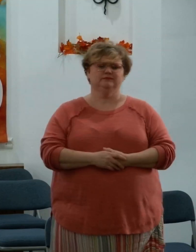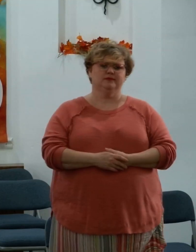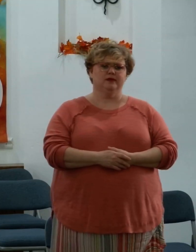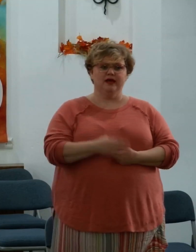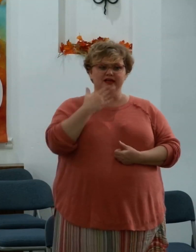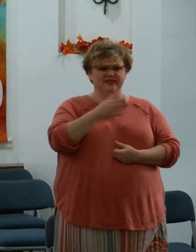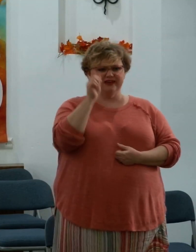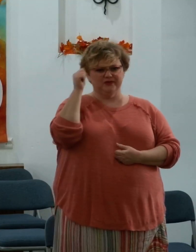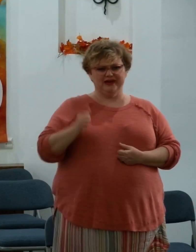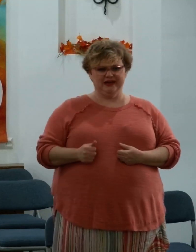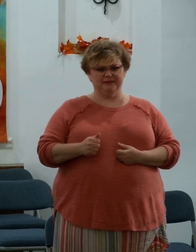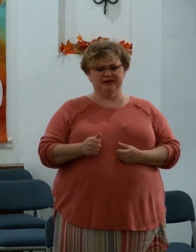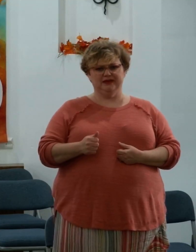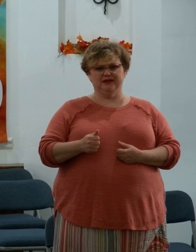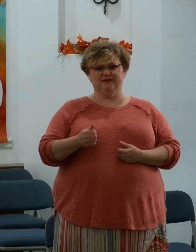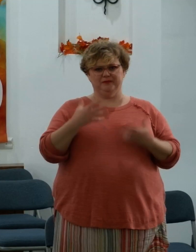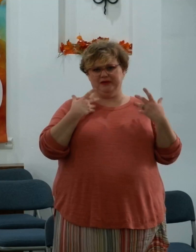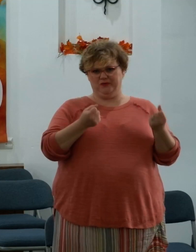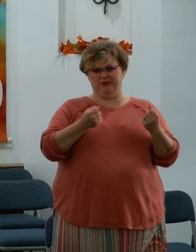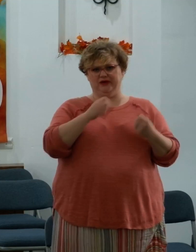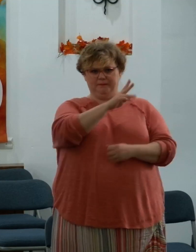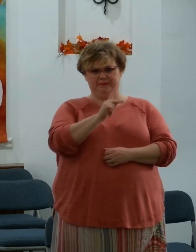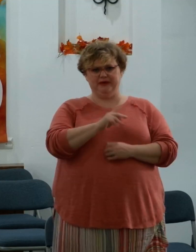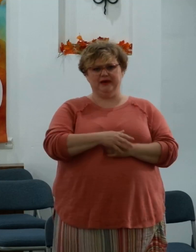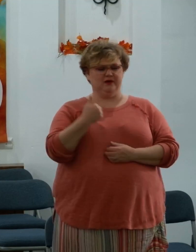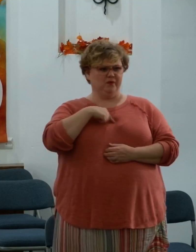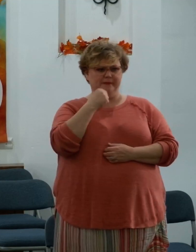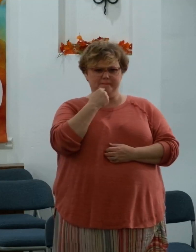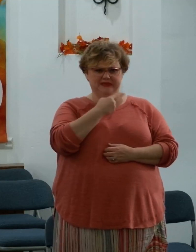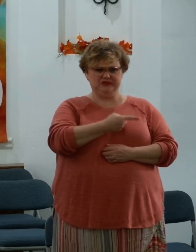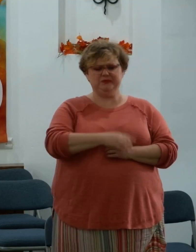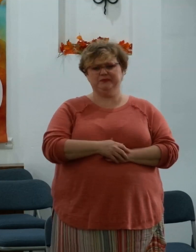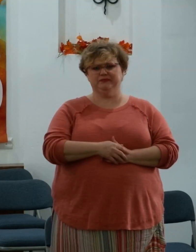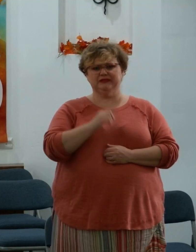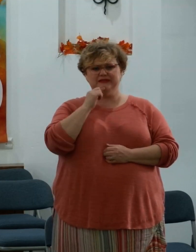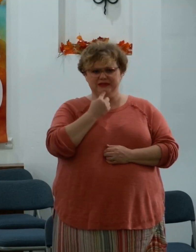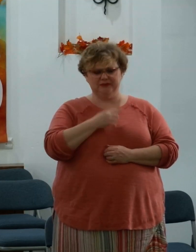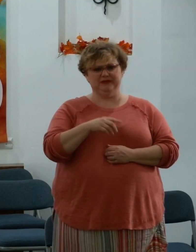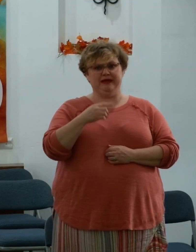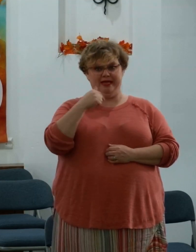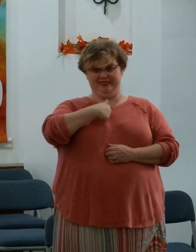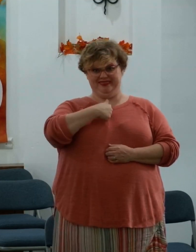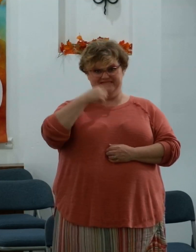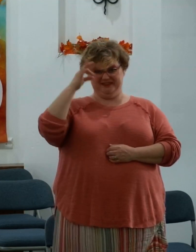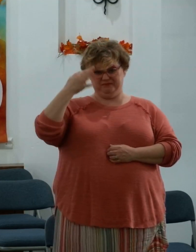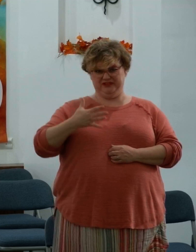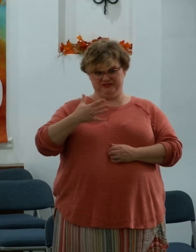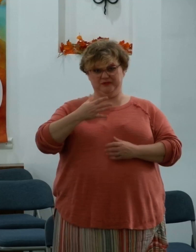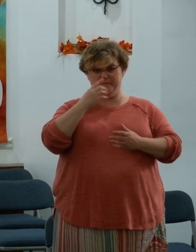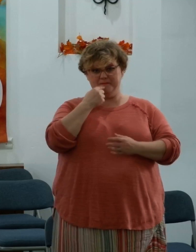Thank you, Amy, for getting well and being back with us today. We missed you, lady. We missed you terribly. This preacher misses you when you're not